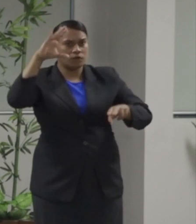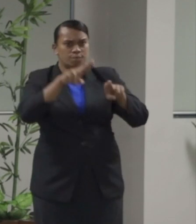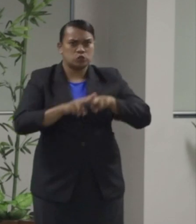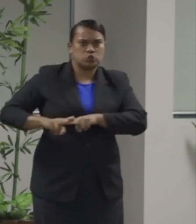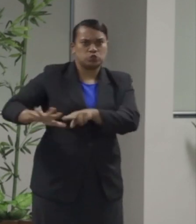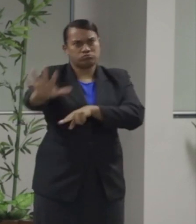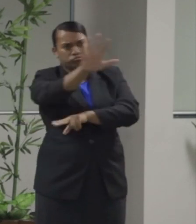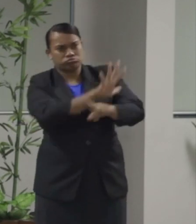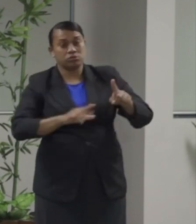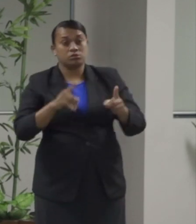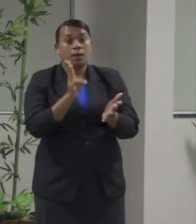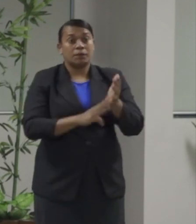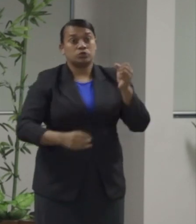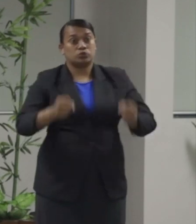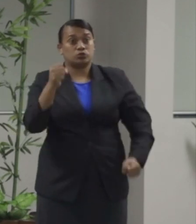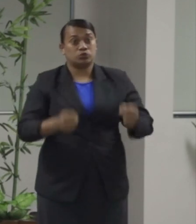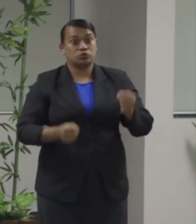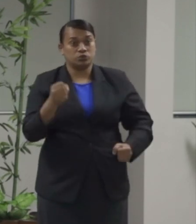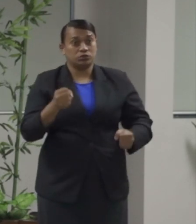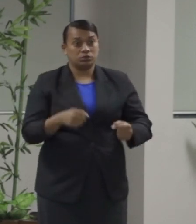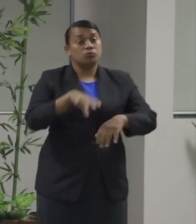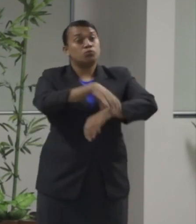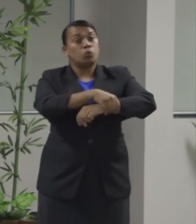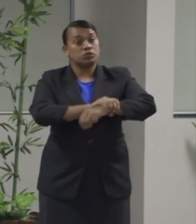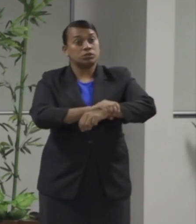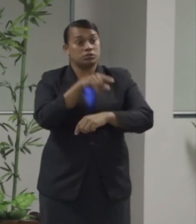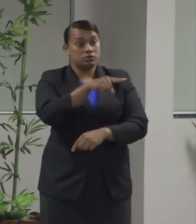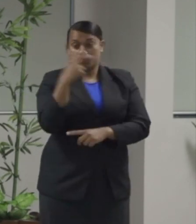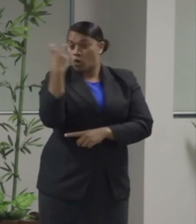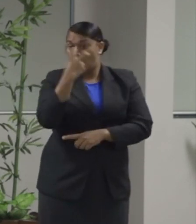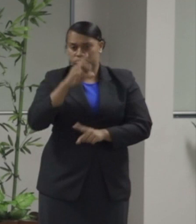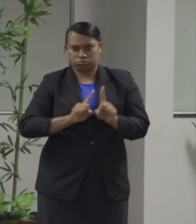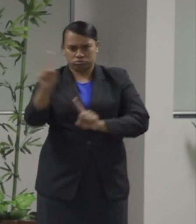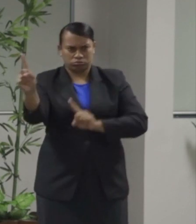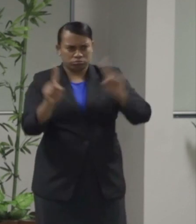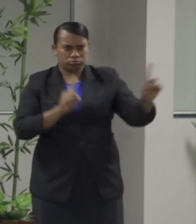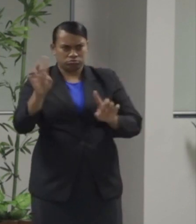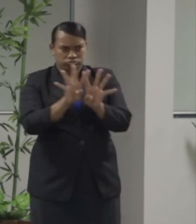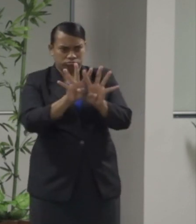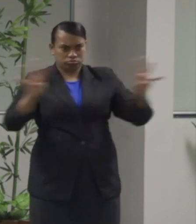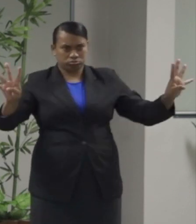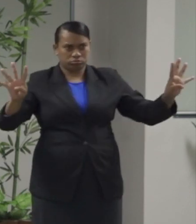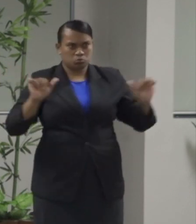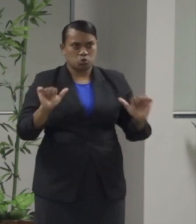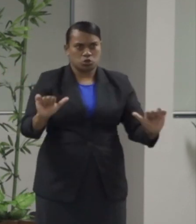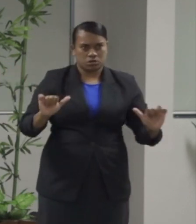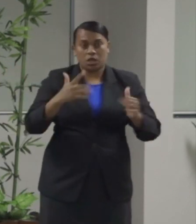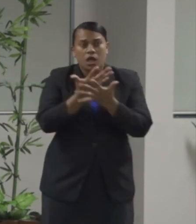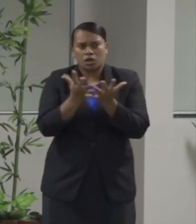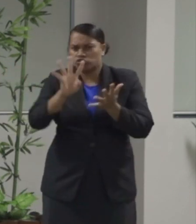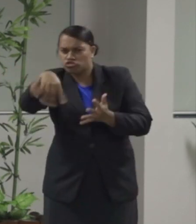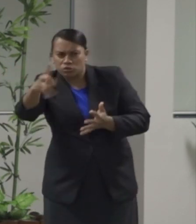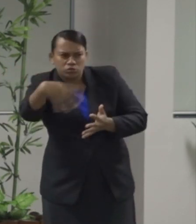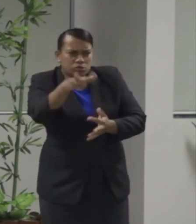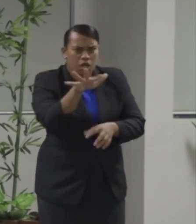March, the police will have over 100 permanent checkpoints set up all throughout